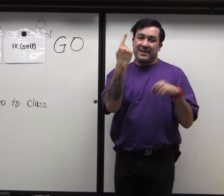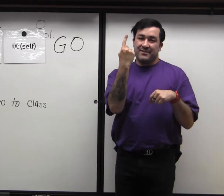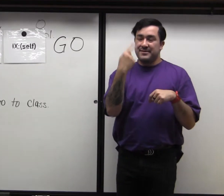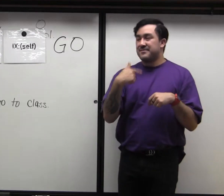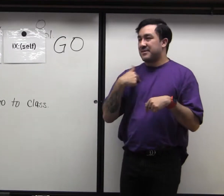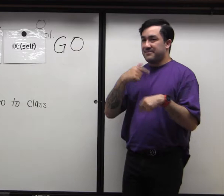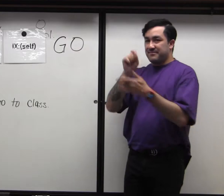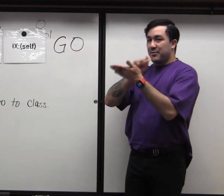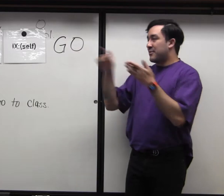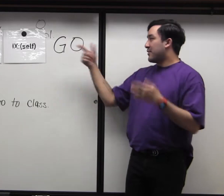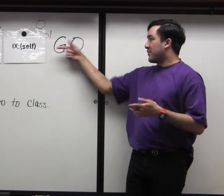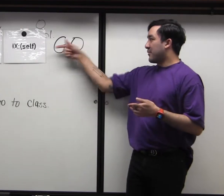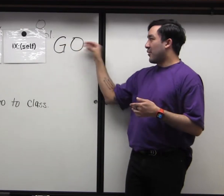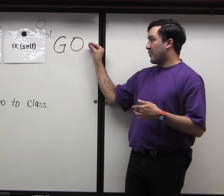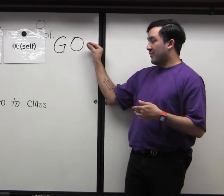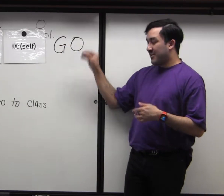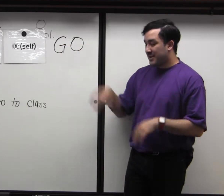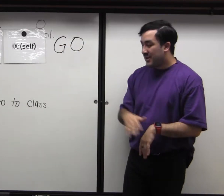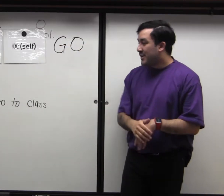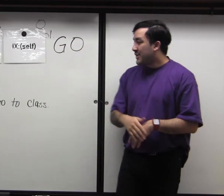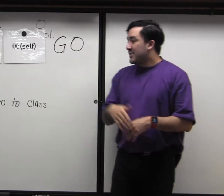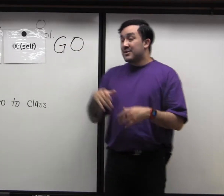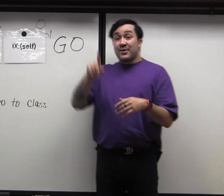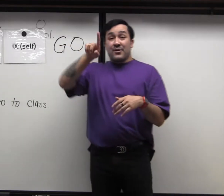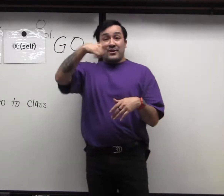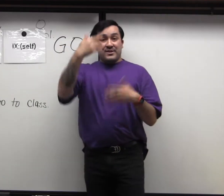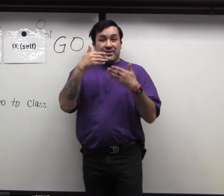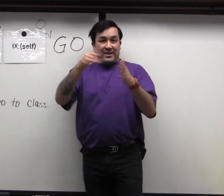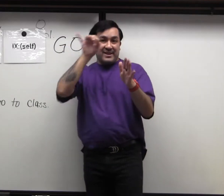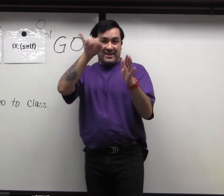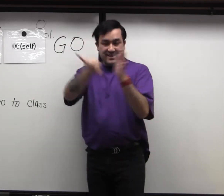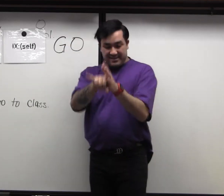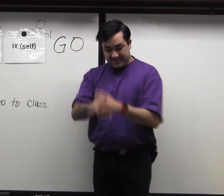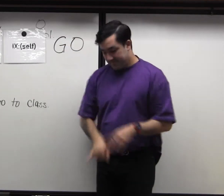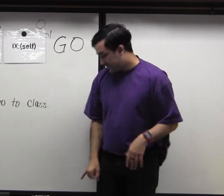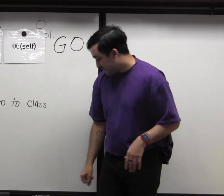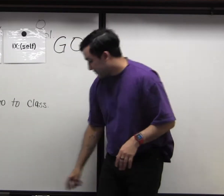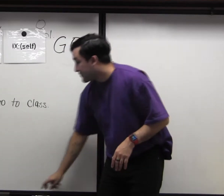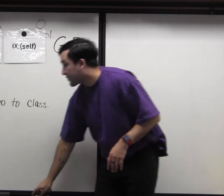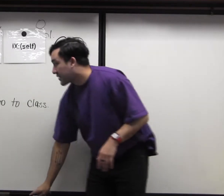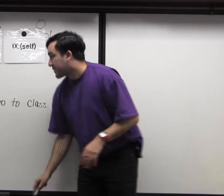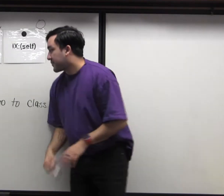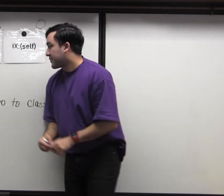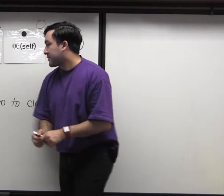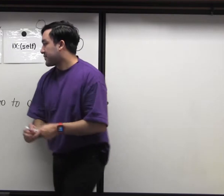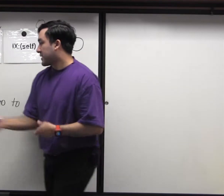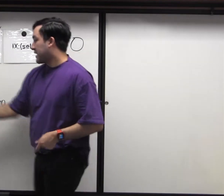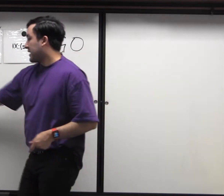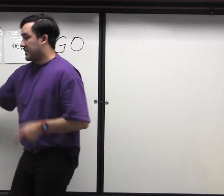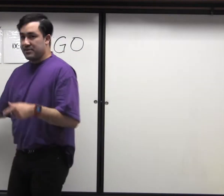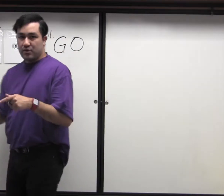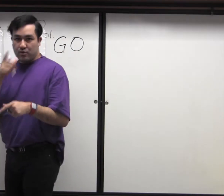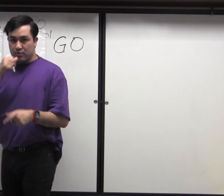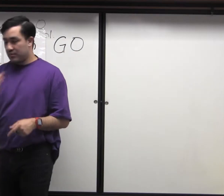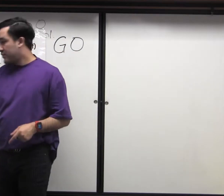go signs, I only have the one. So I just with the word go up there, we're going to need to use it again. So let's go ahead and do what we always do first. Identify all